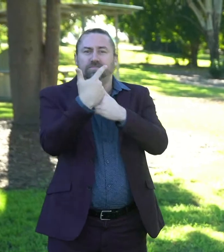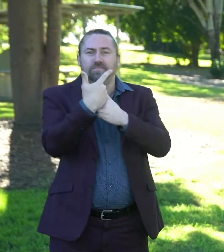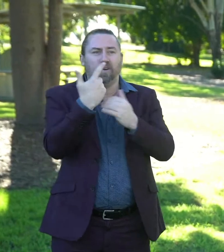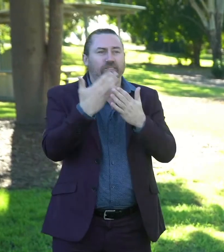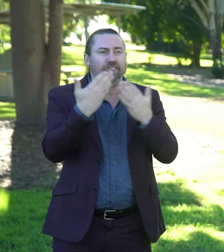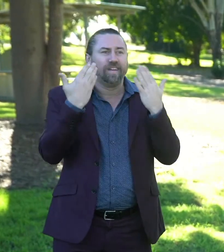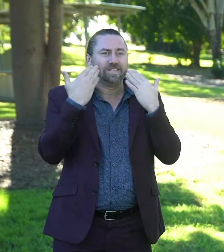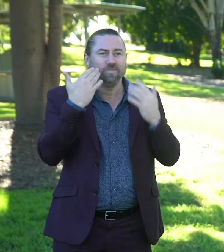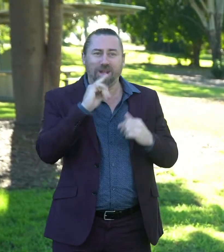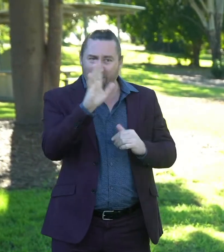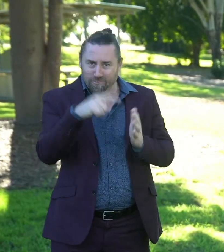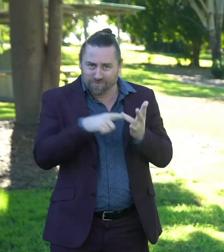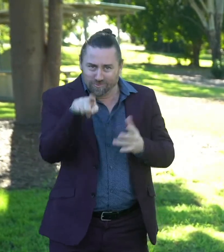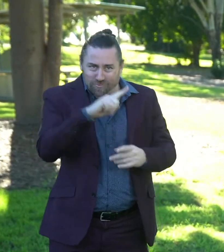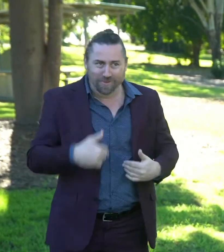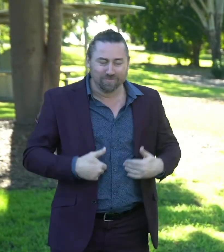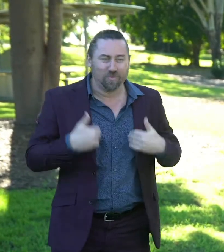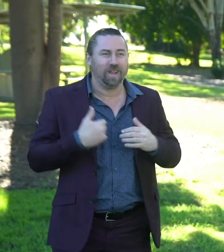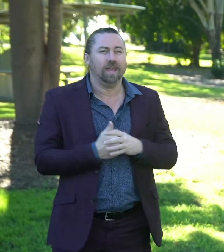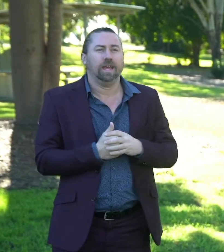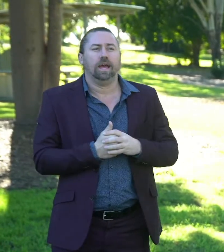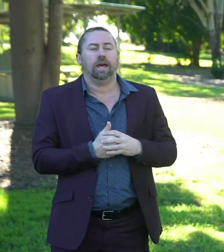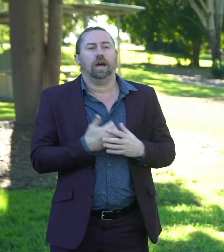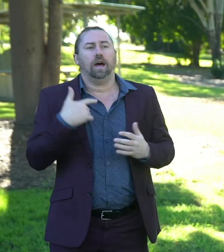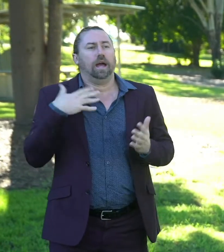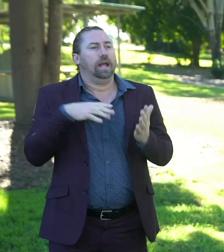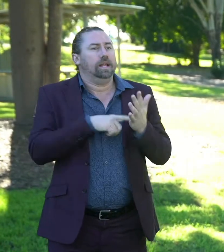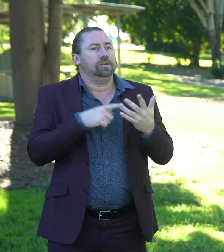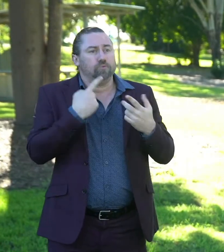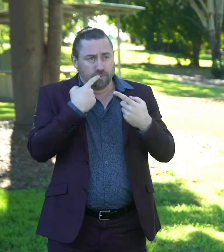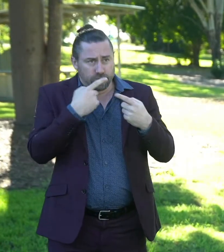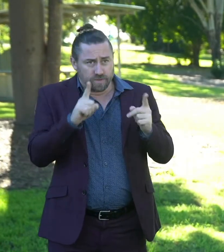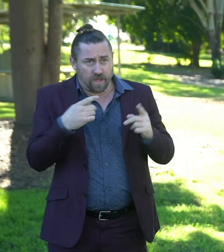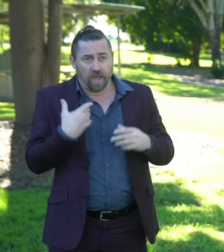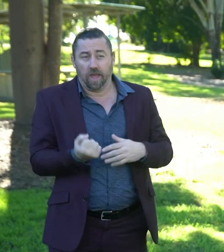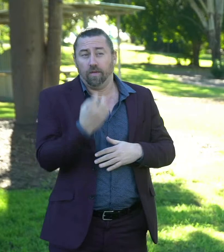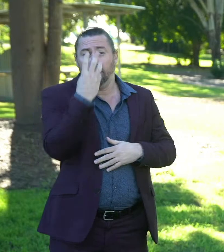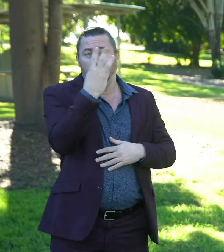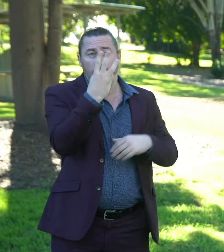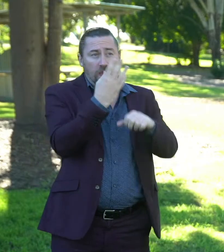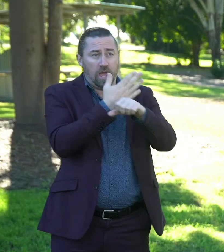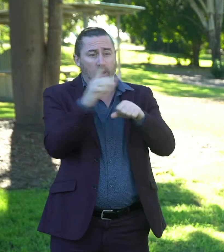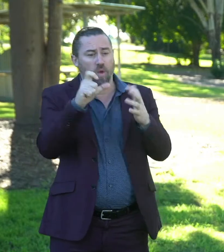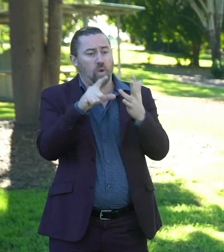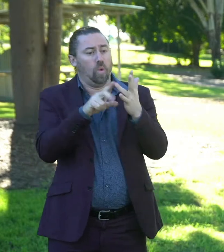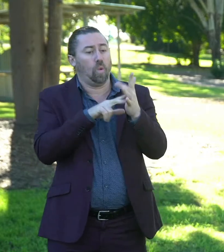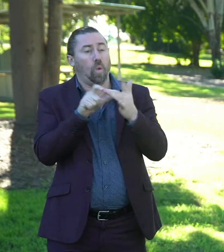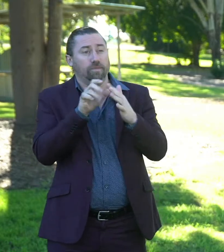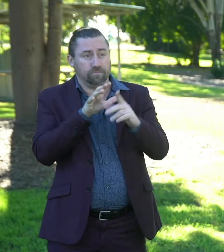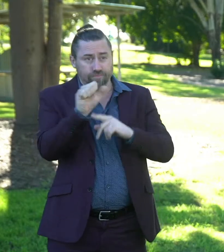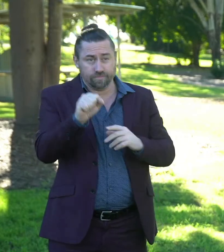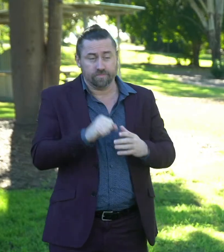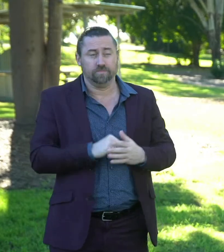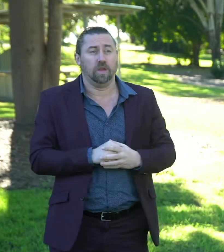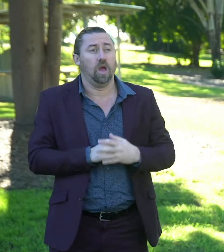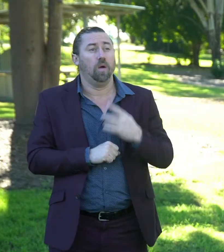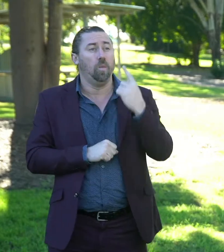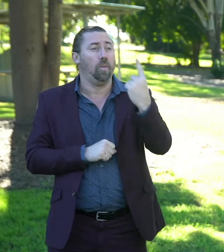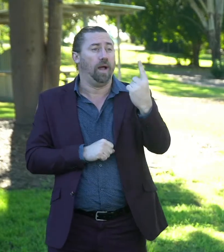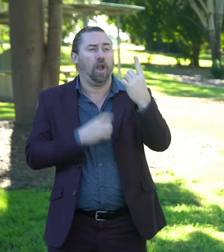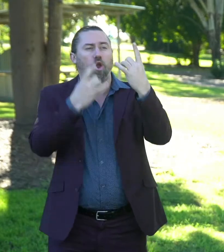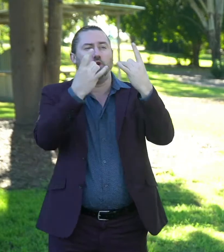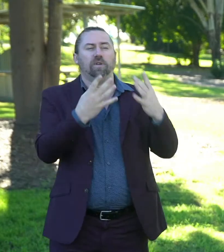out there as well. So today I can report we've had 3 new cases. One is in